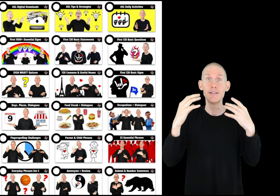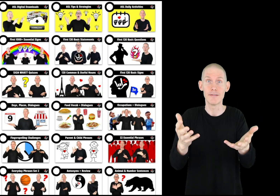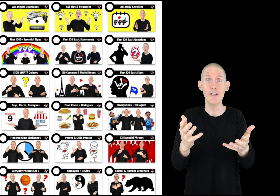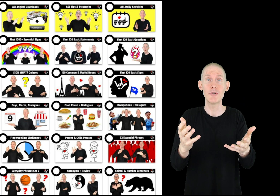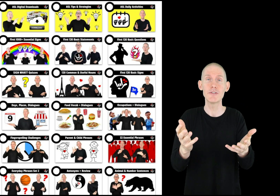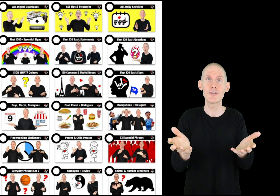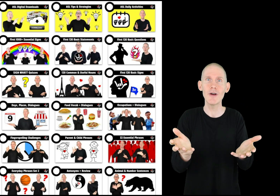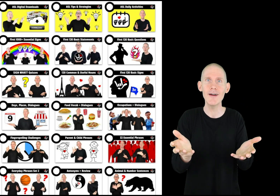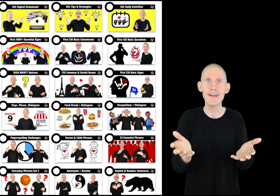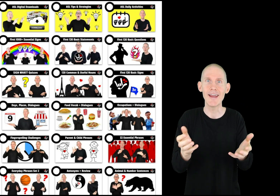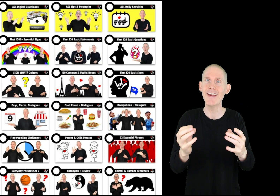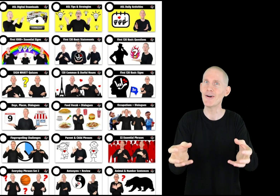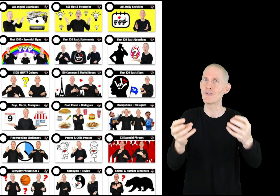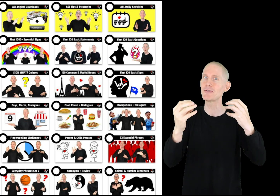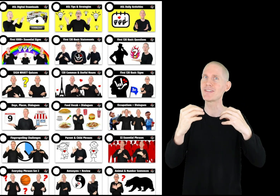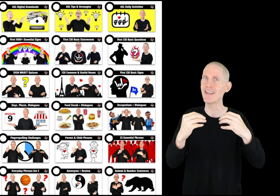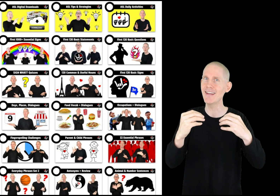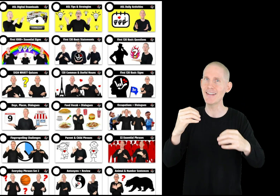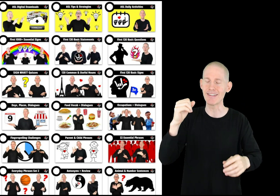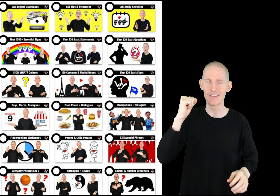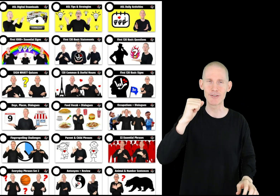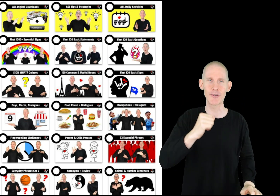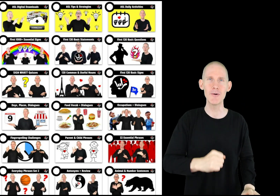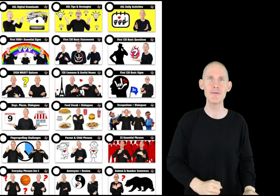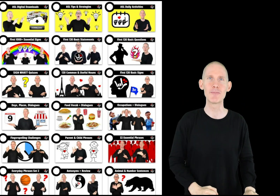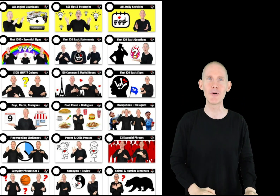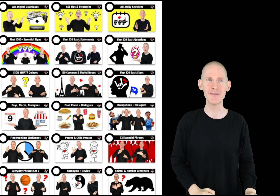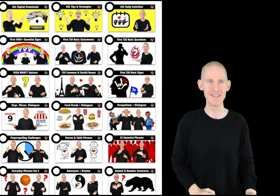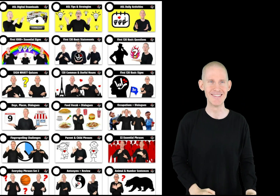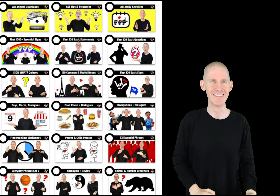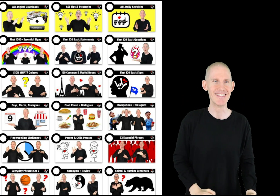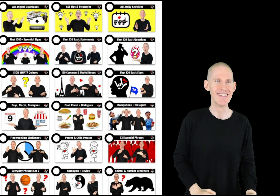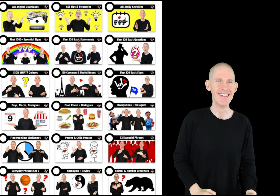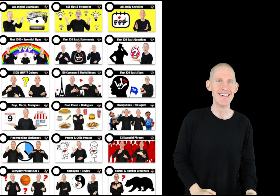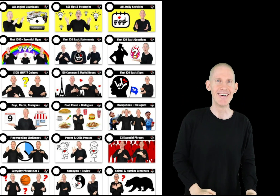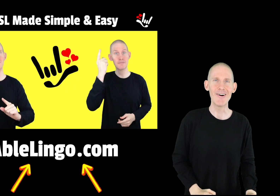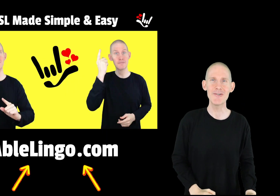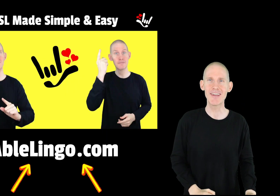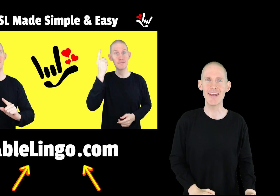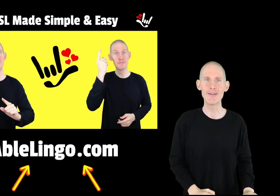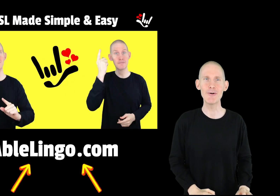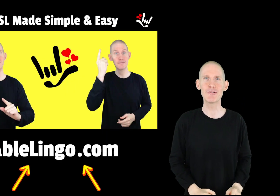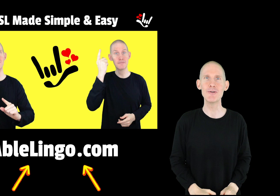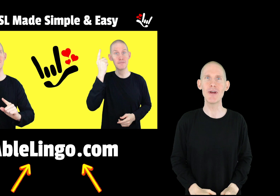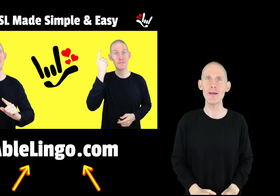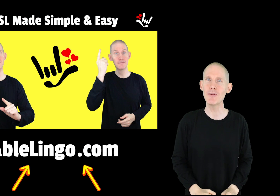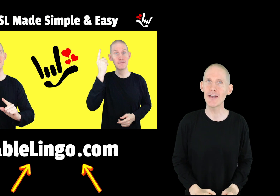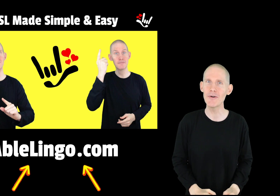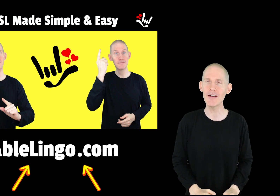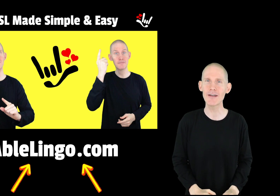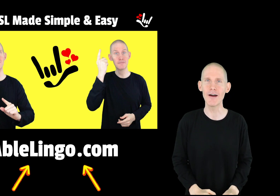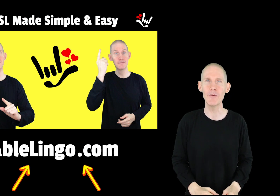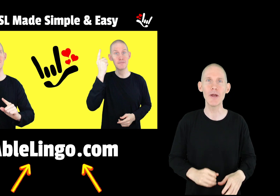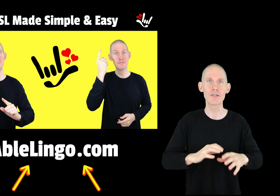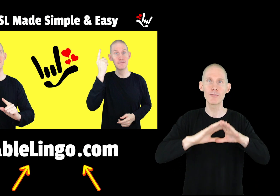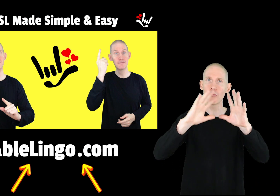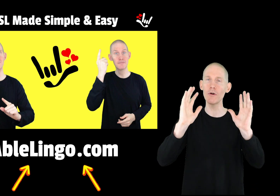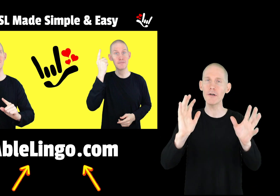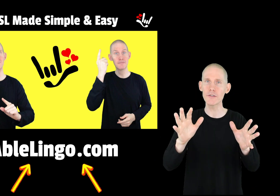that you can sign and understand. So important. Okay, go to ablelingo.com, explore our